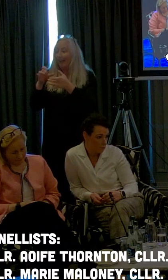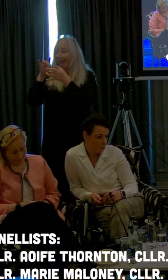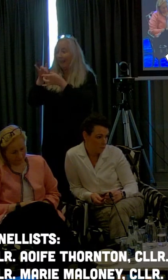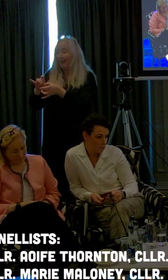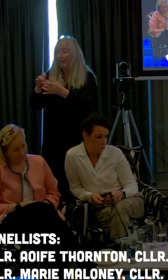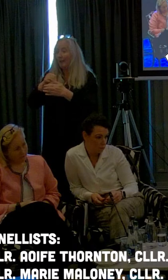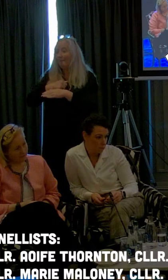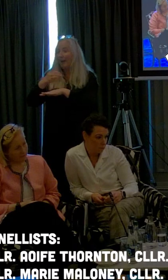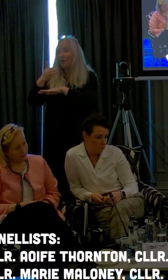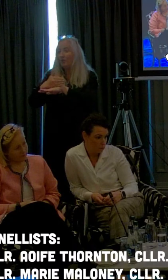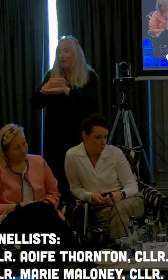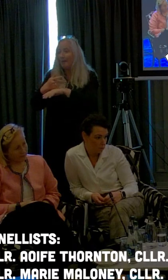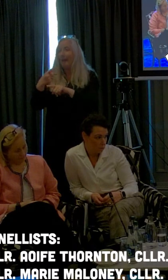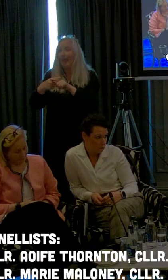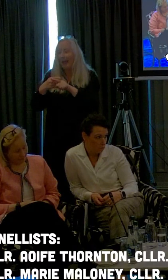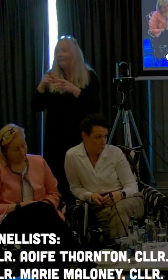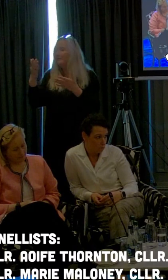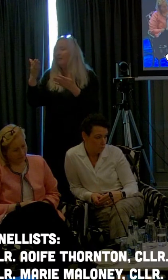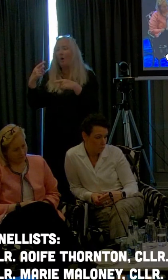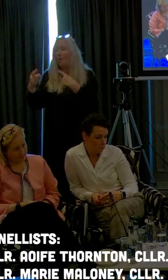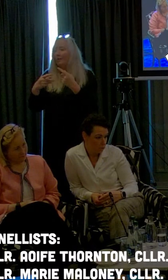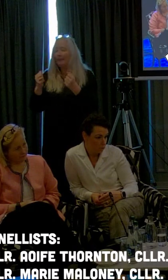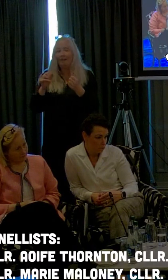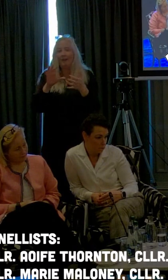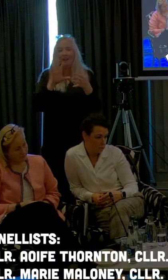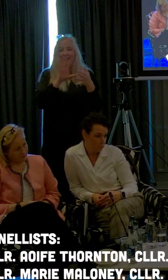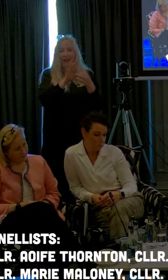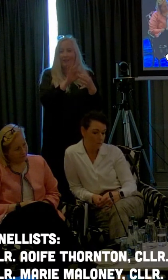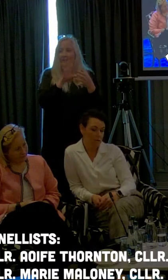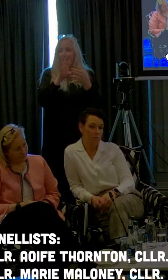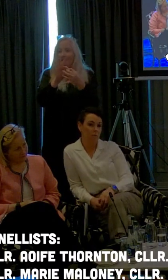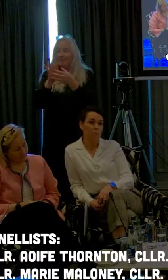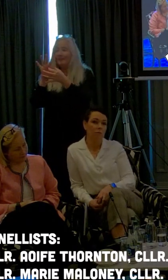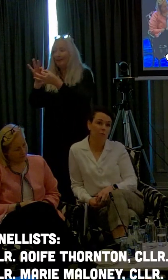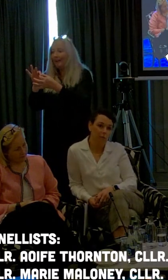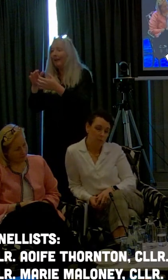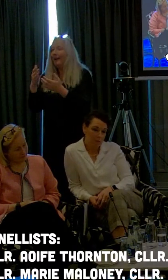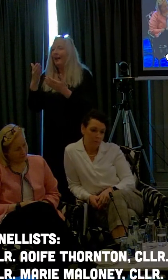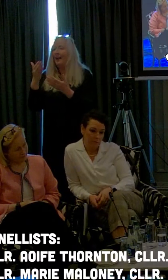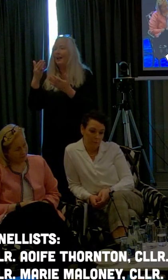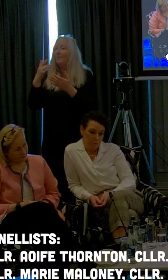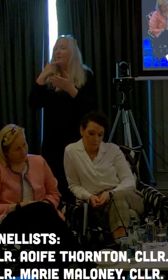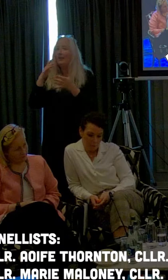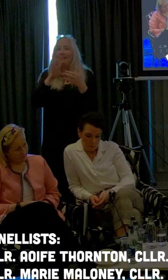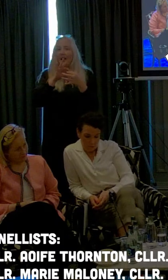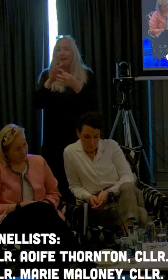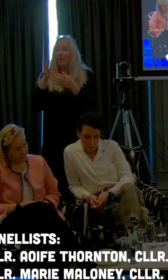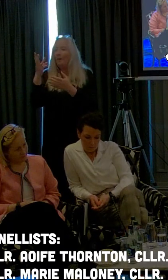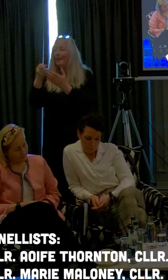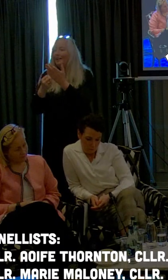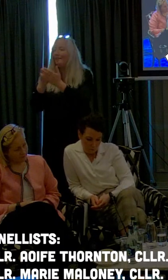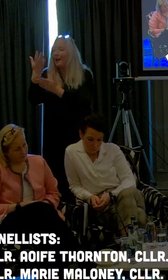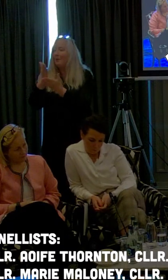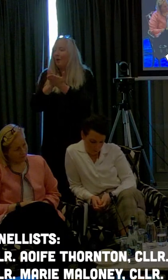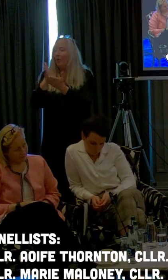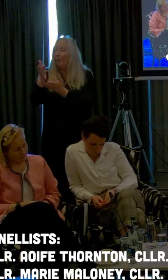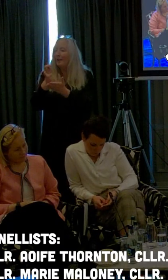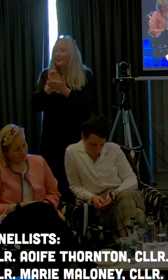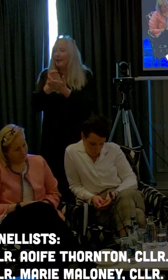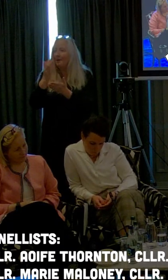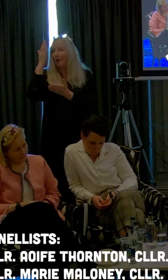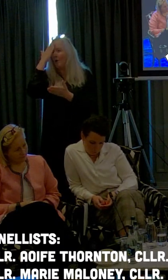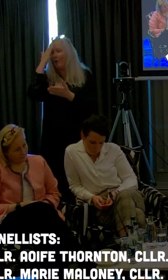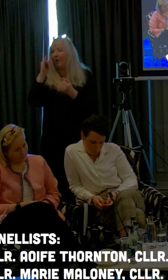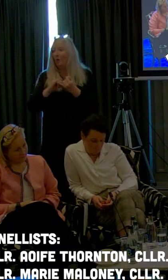I suppose with the connections and the context that we are able to develop over time, it is probably the greatest part of